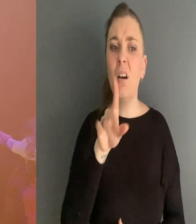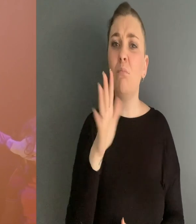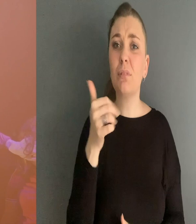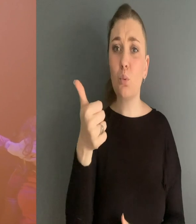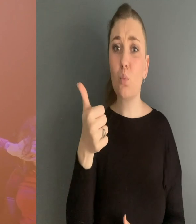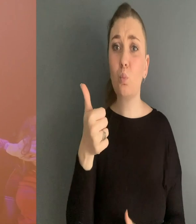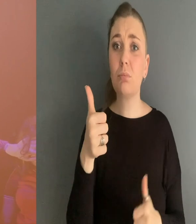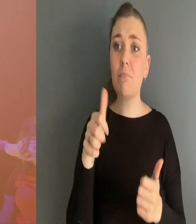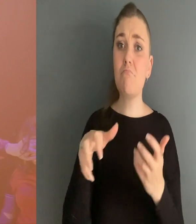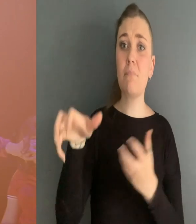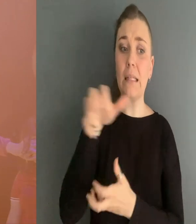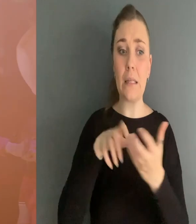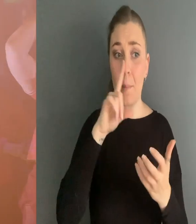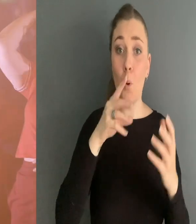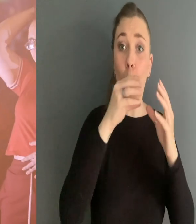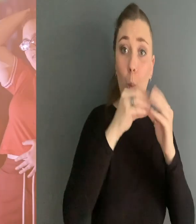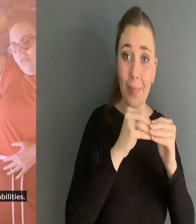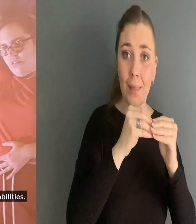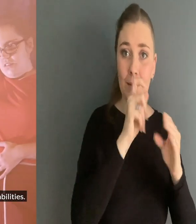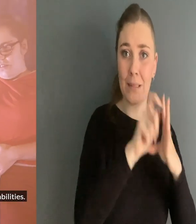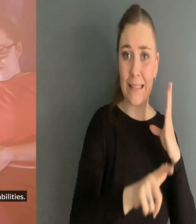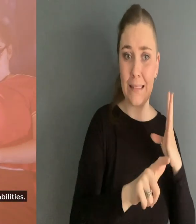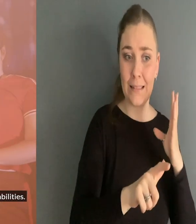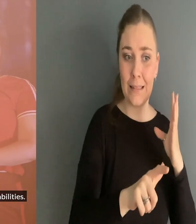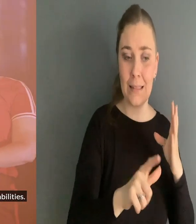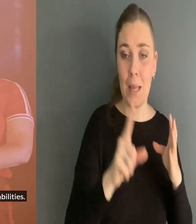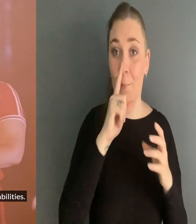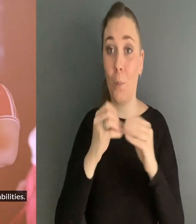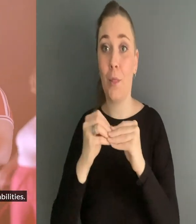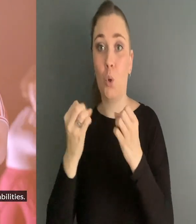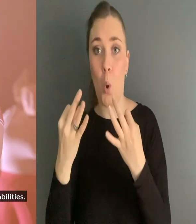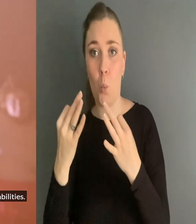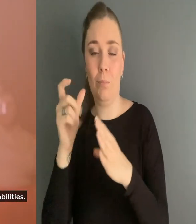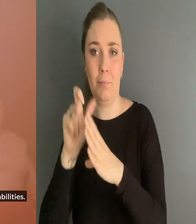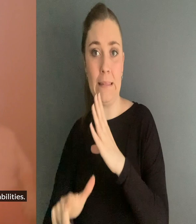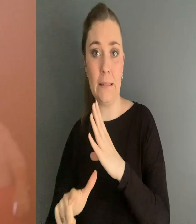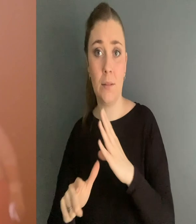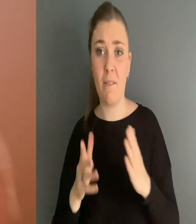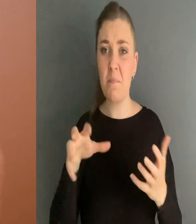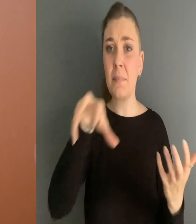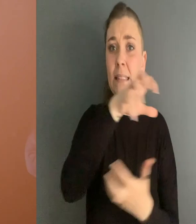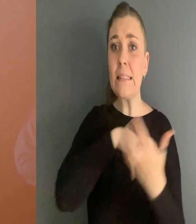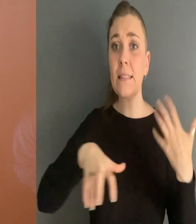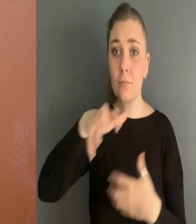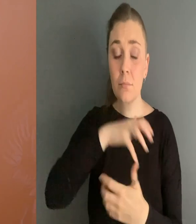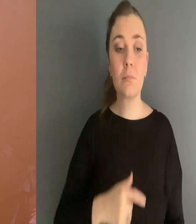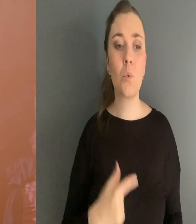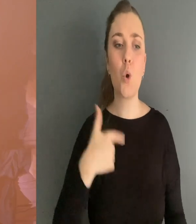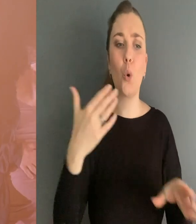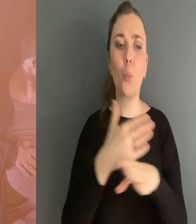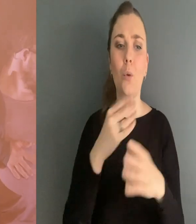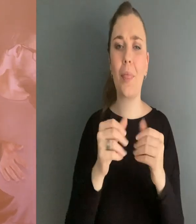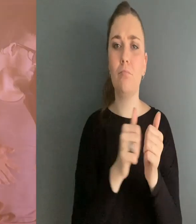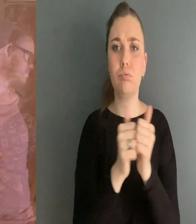mixture of people with disabilities and with no disabilities and we're working with a